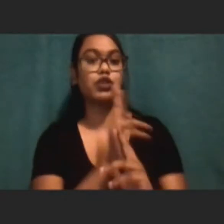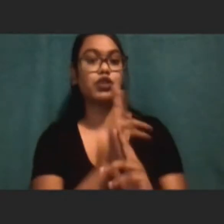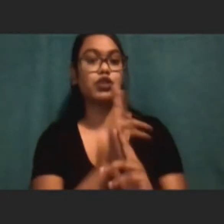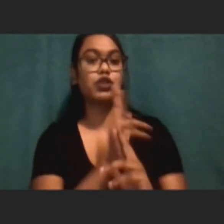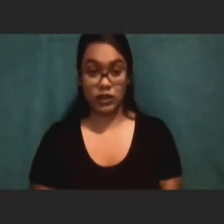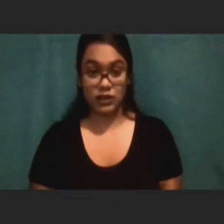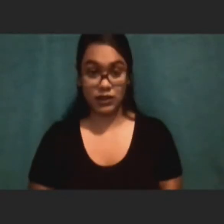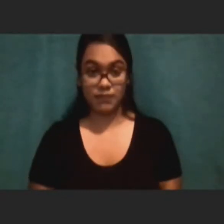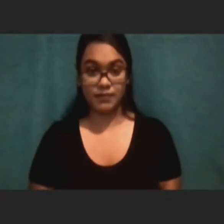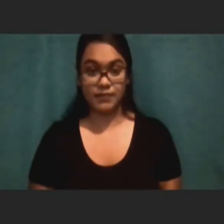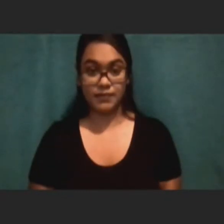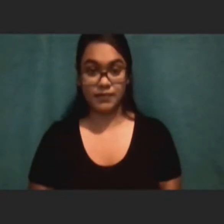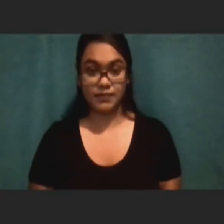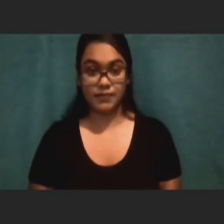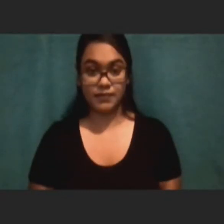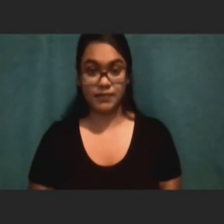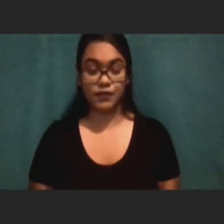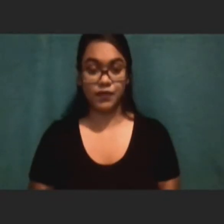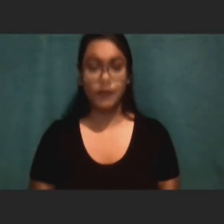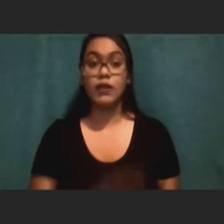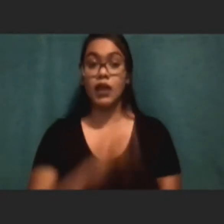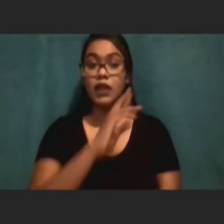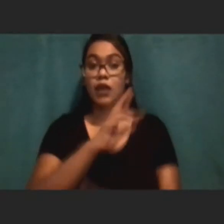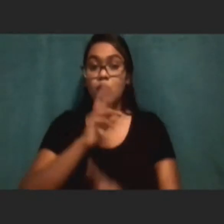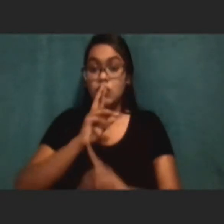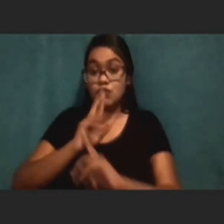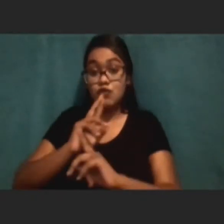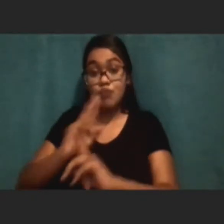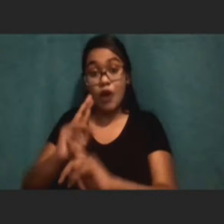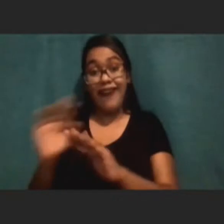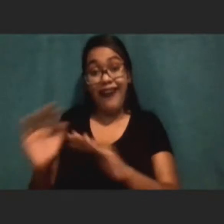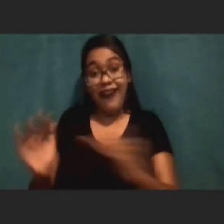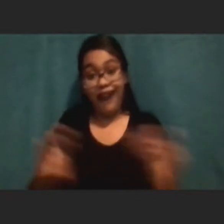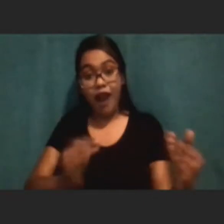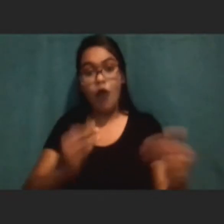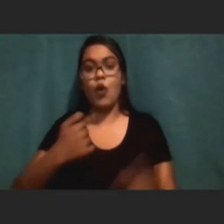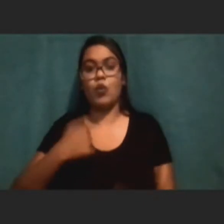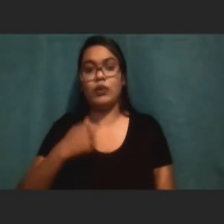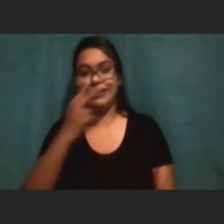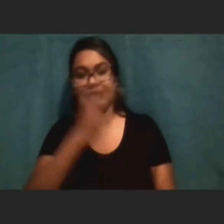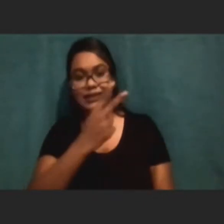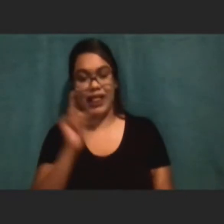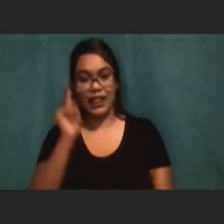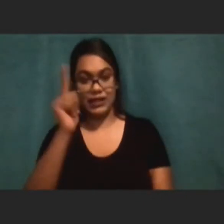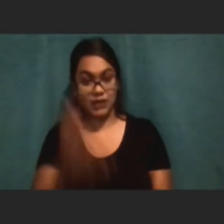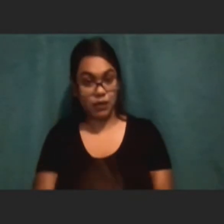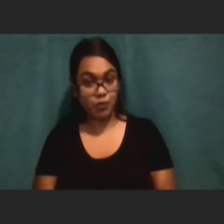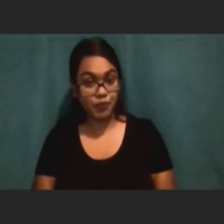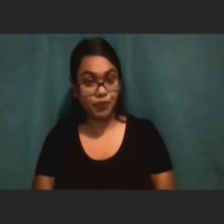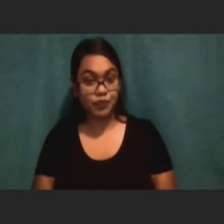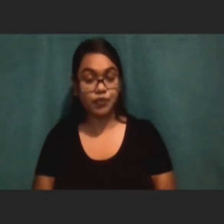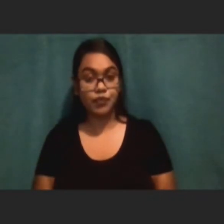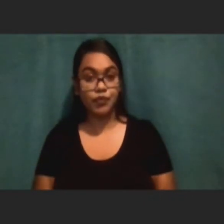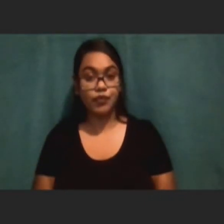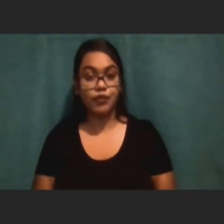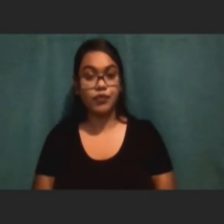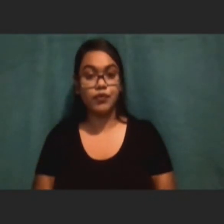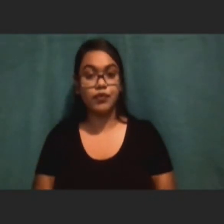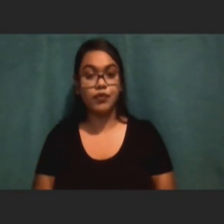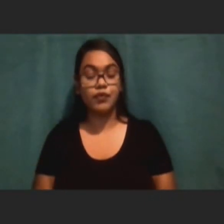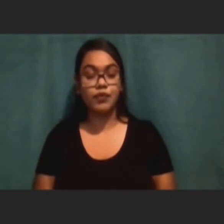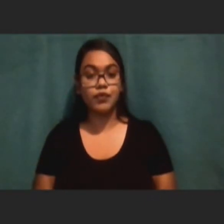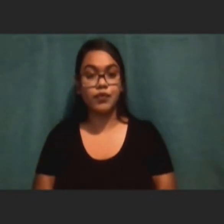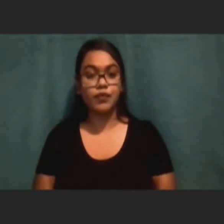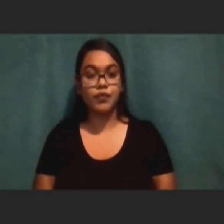wastefulness or lack of sense of what they've done. I'll just pick up